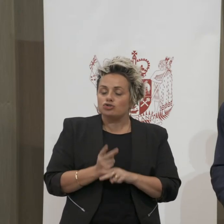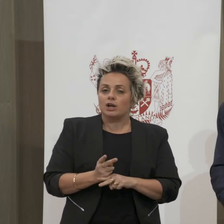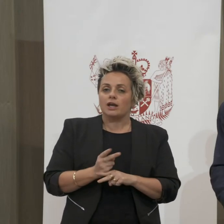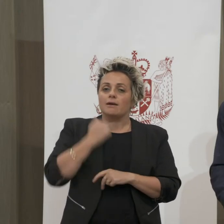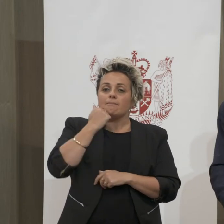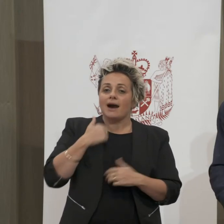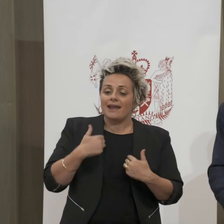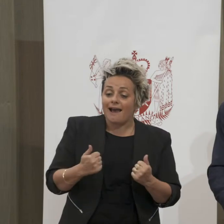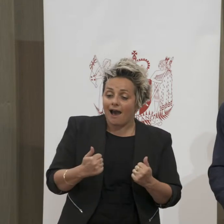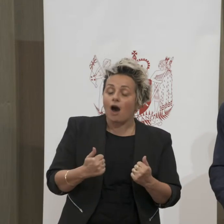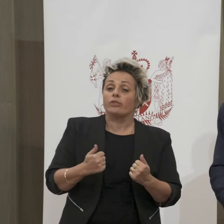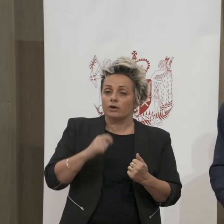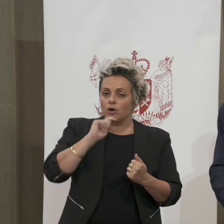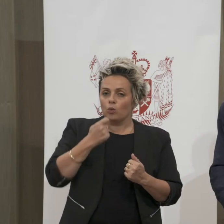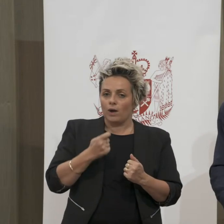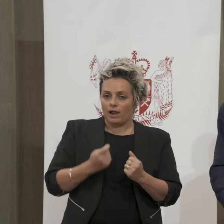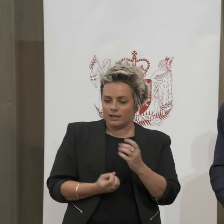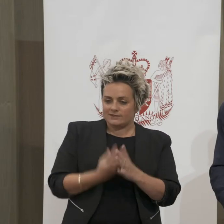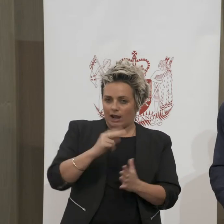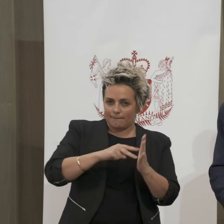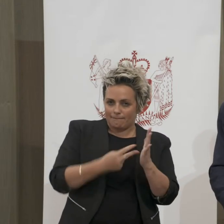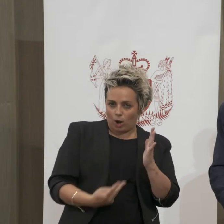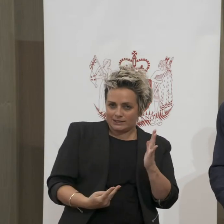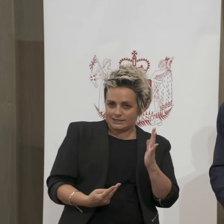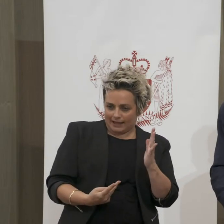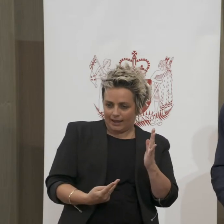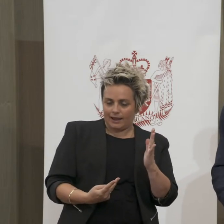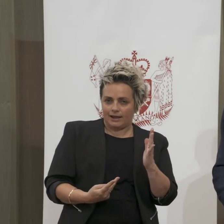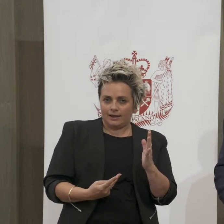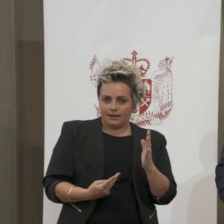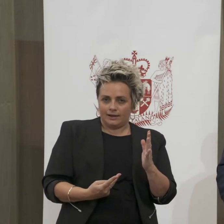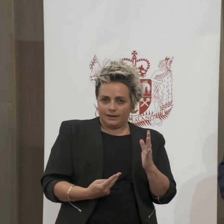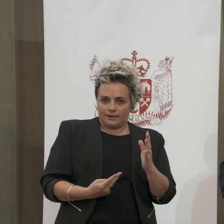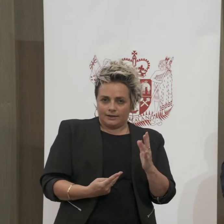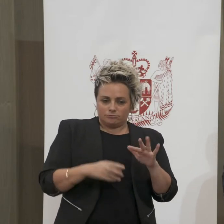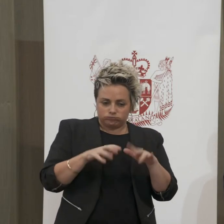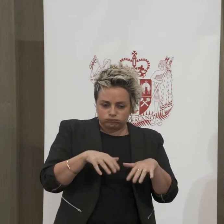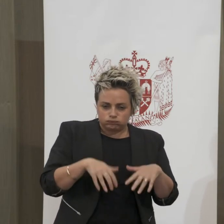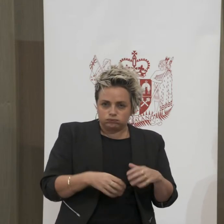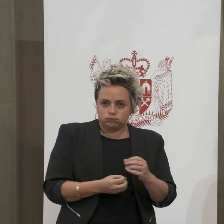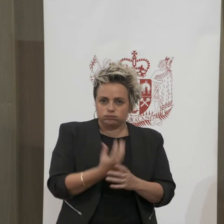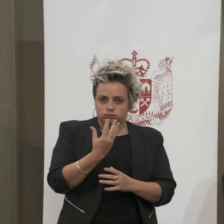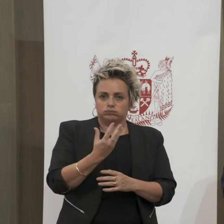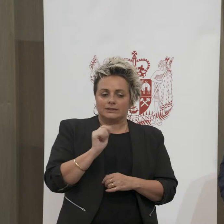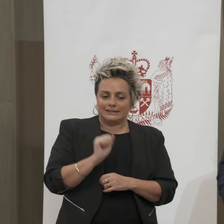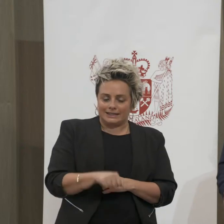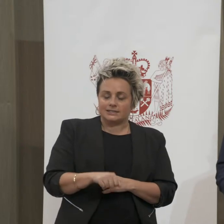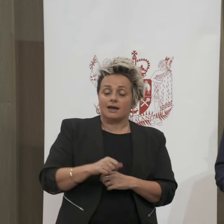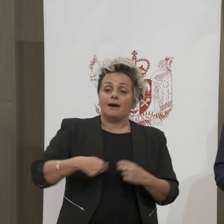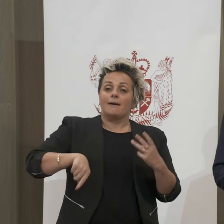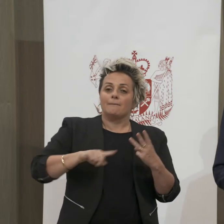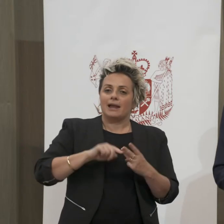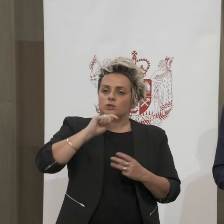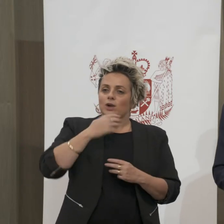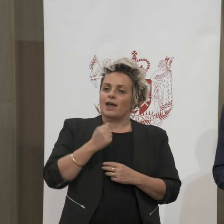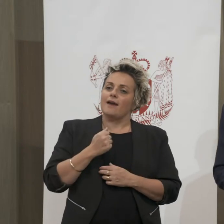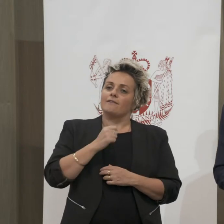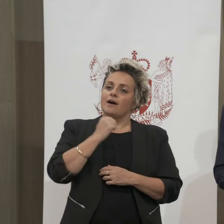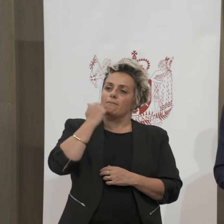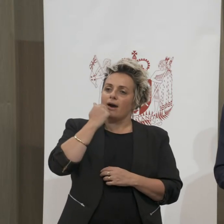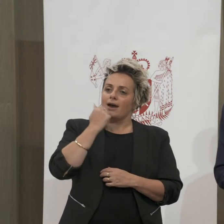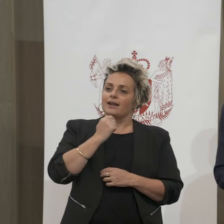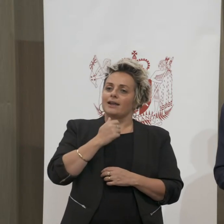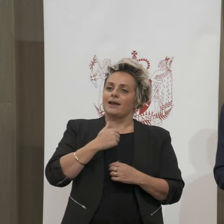health and helping develop health policy as contemplated by the Health and Disability System Review, we will have a Māori Health